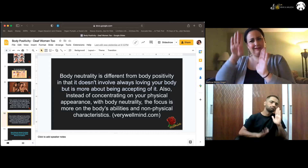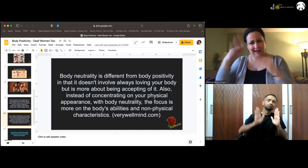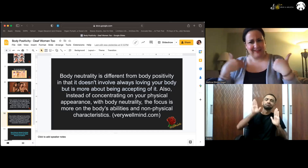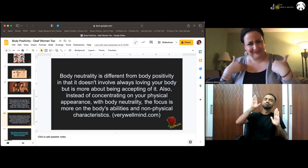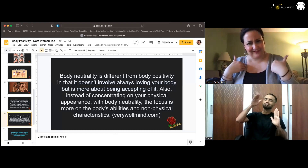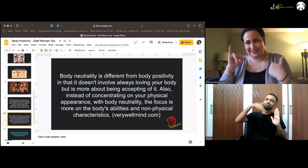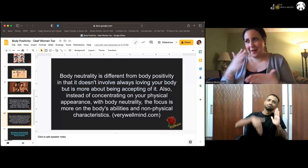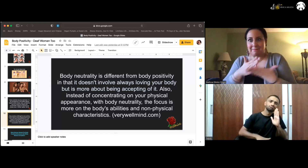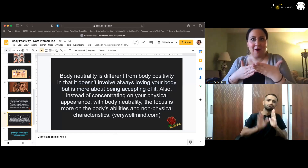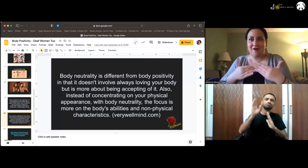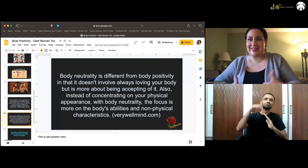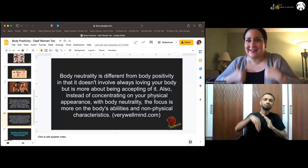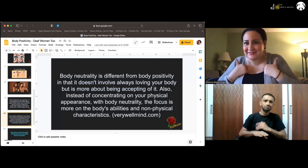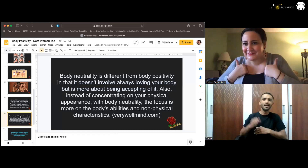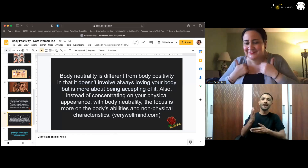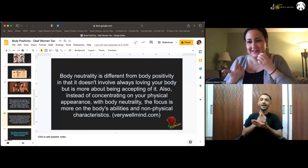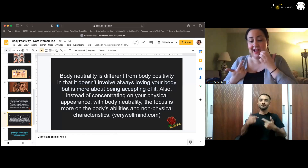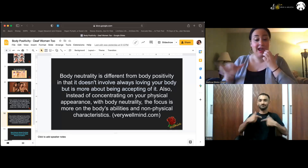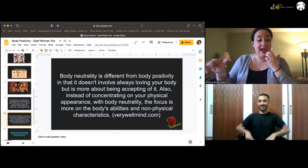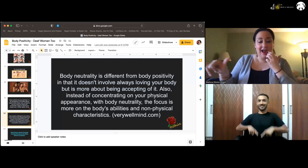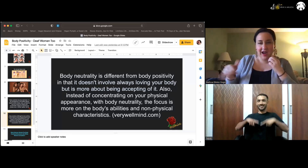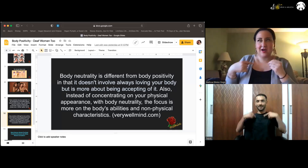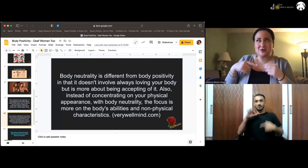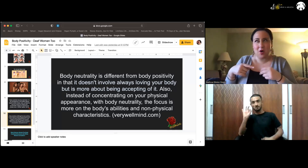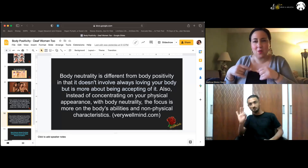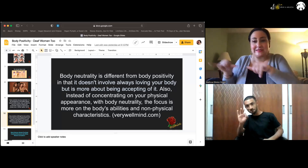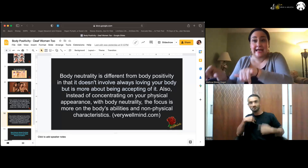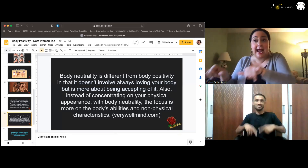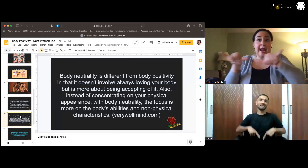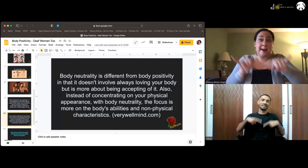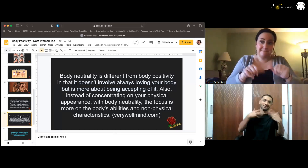and it's like, I'm okay being with me. And